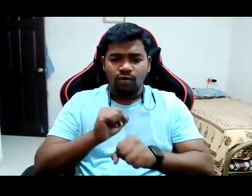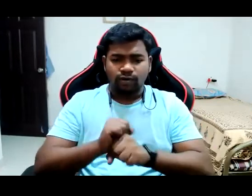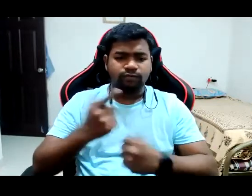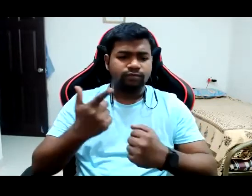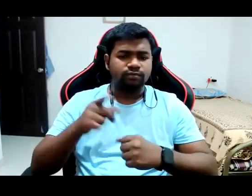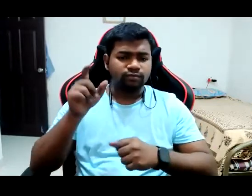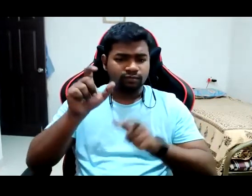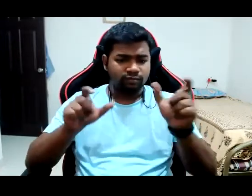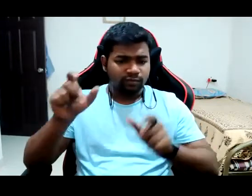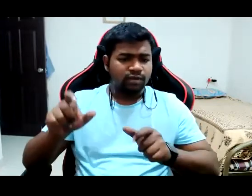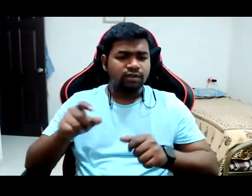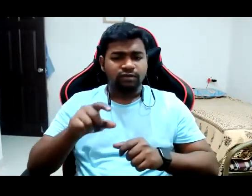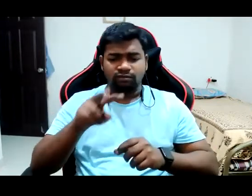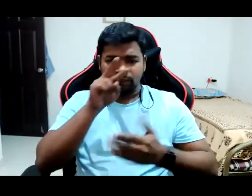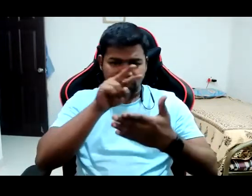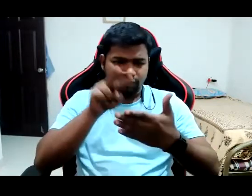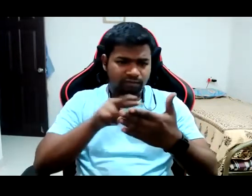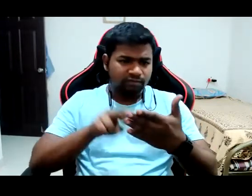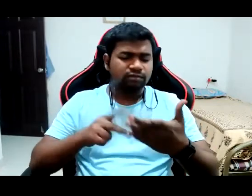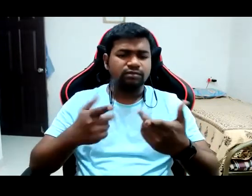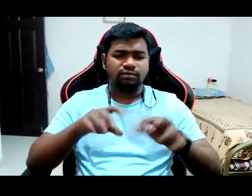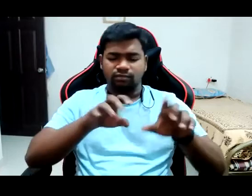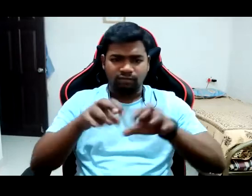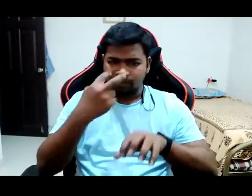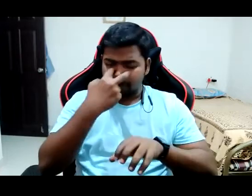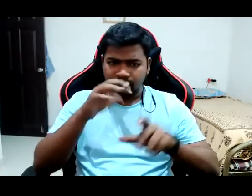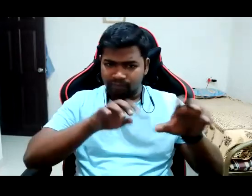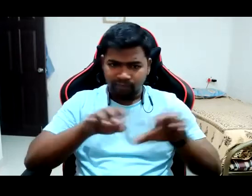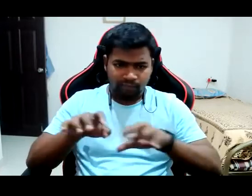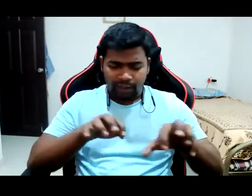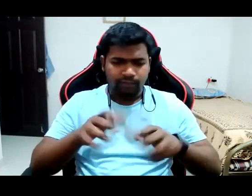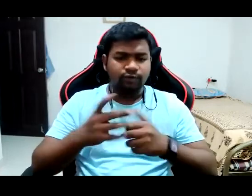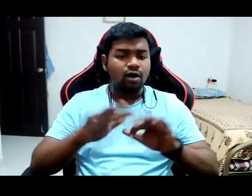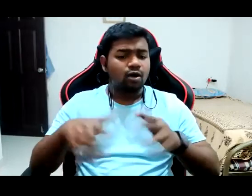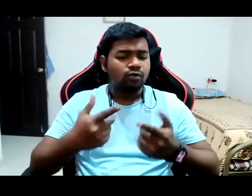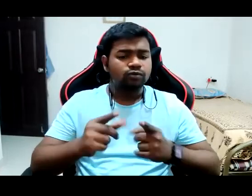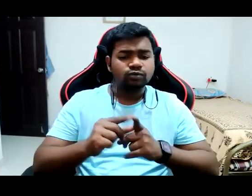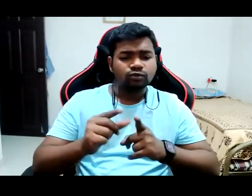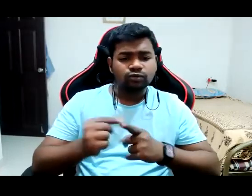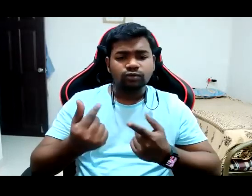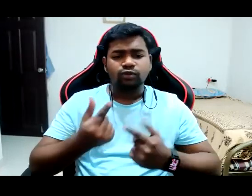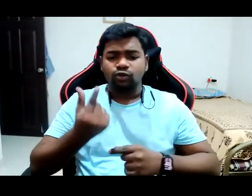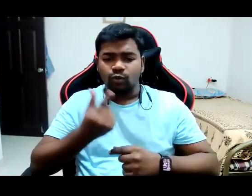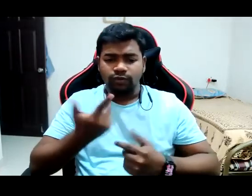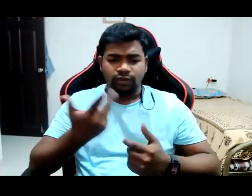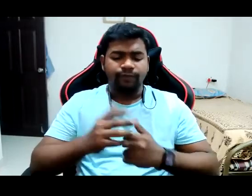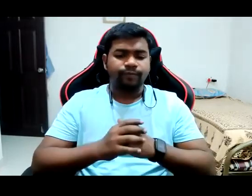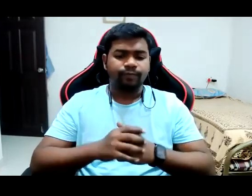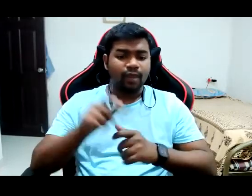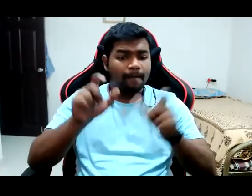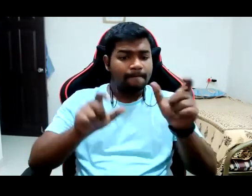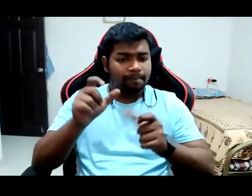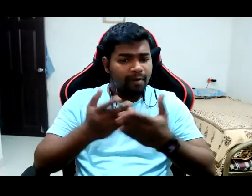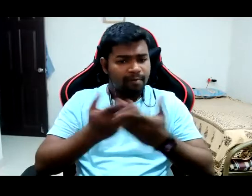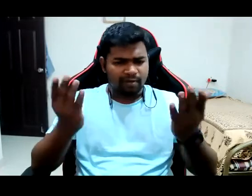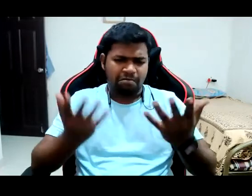or other assistive technologies that people might be using? And how do we just get the message across that people might be using different